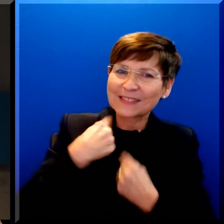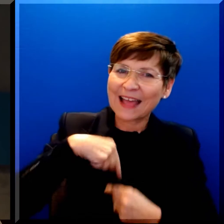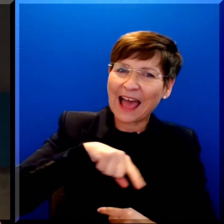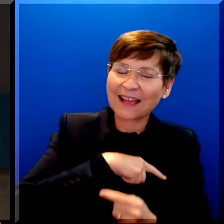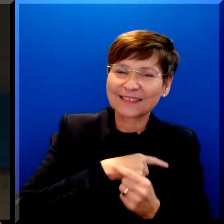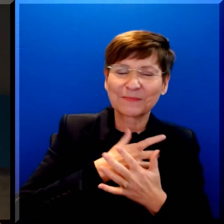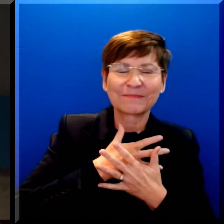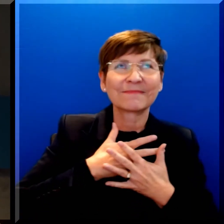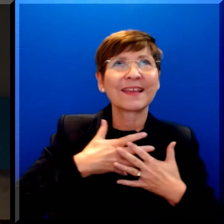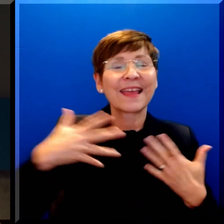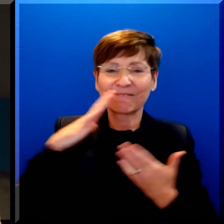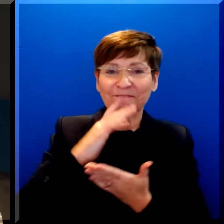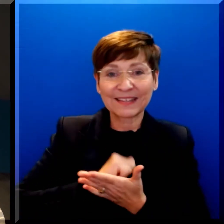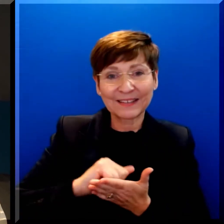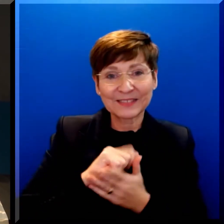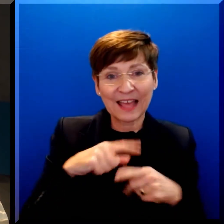The clouds,